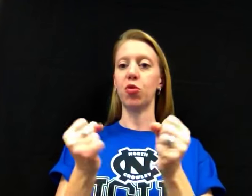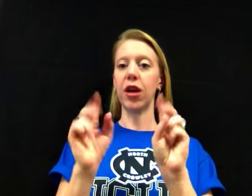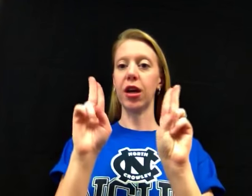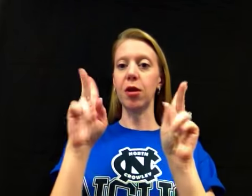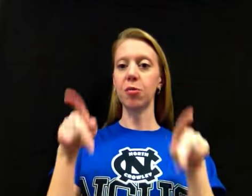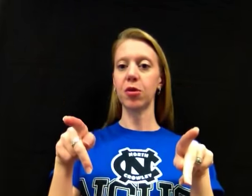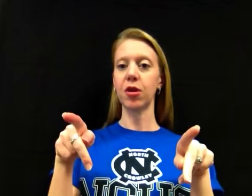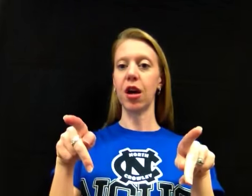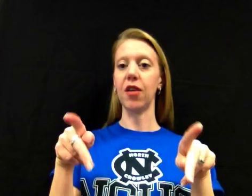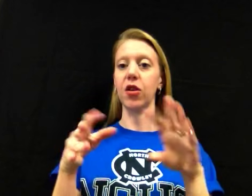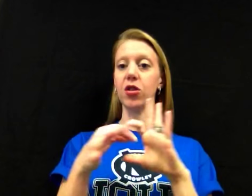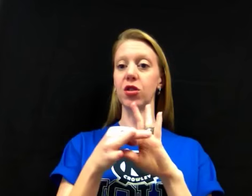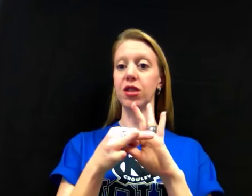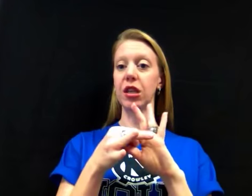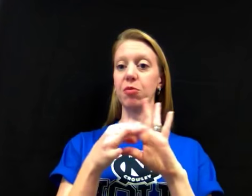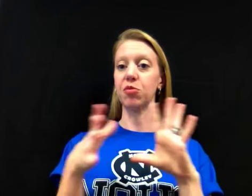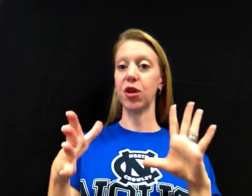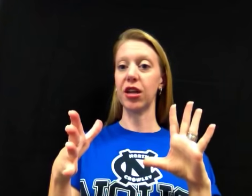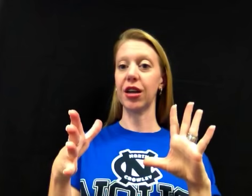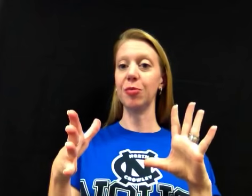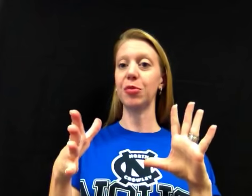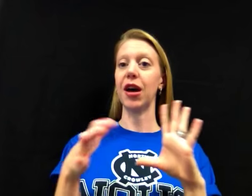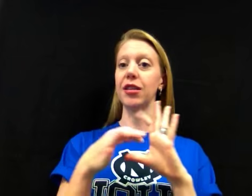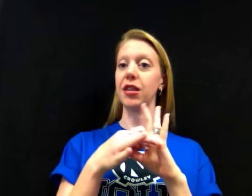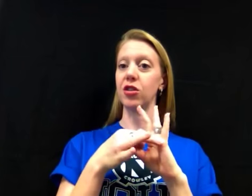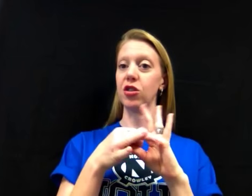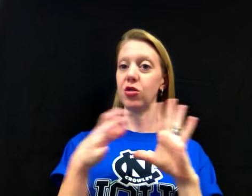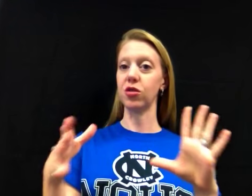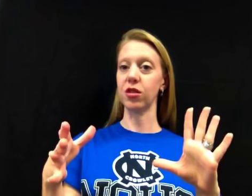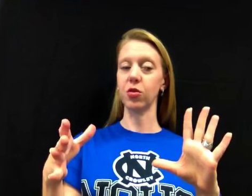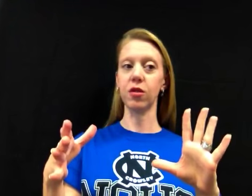Break up. I've also seen break up. I tend to use this one.